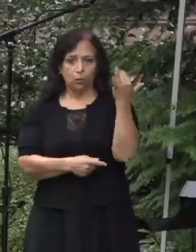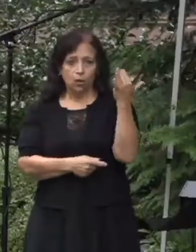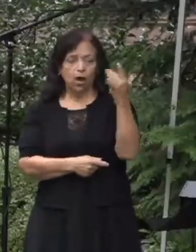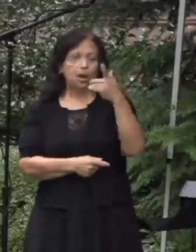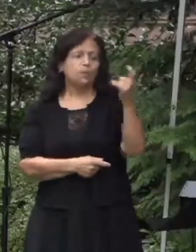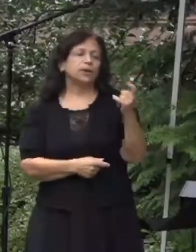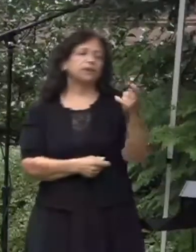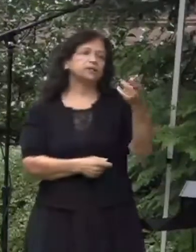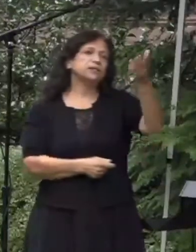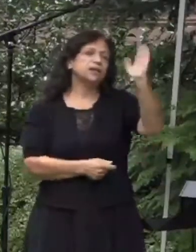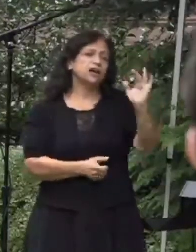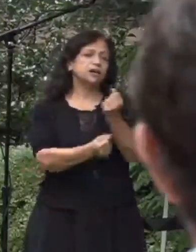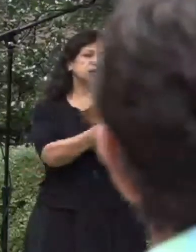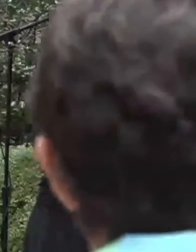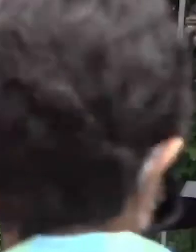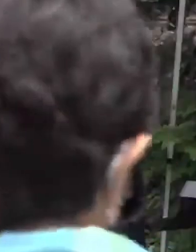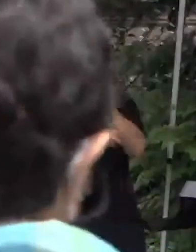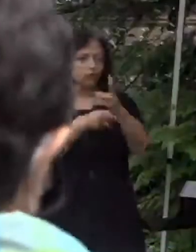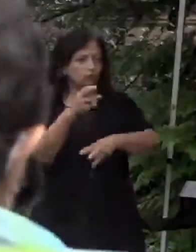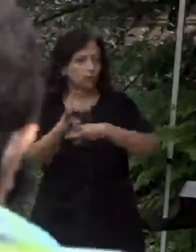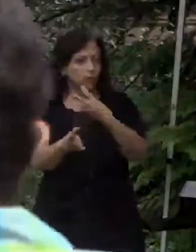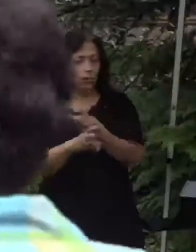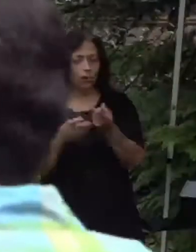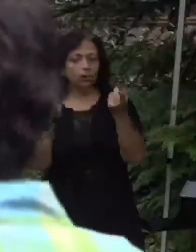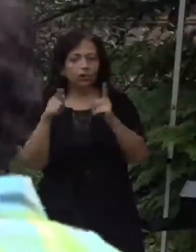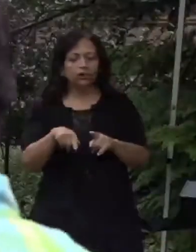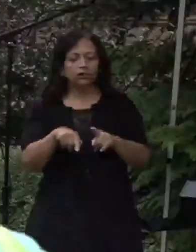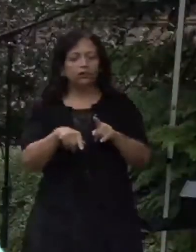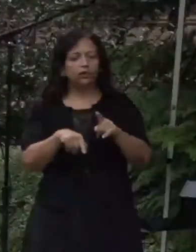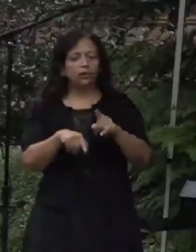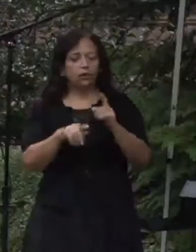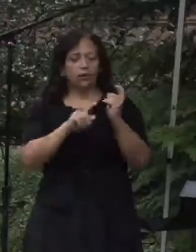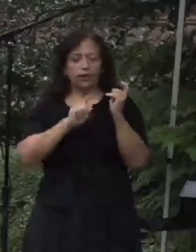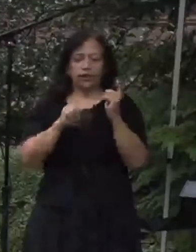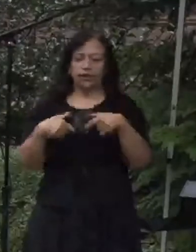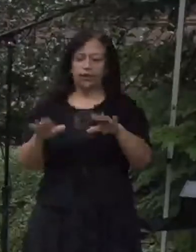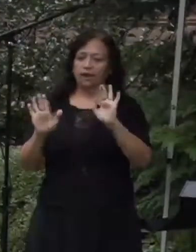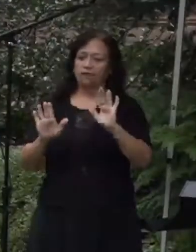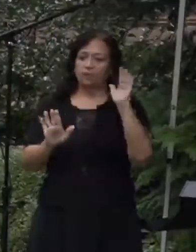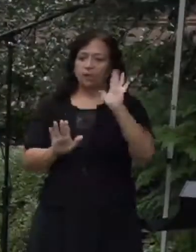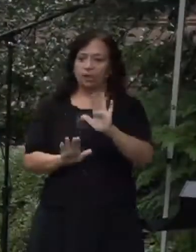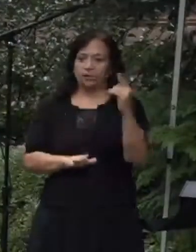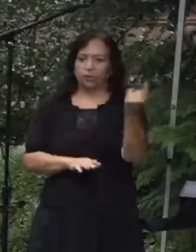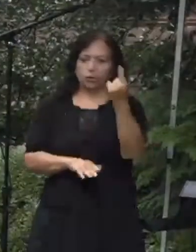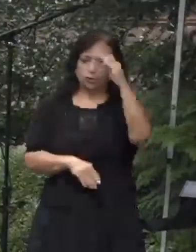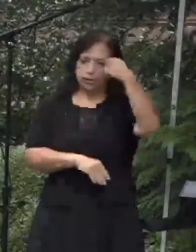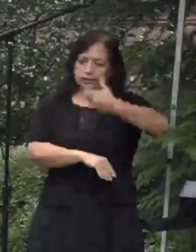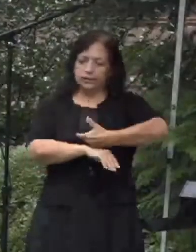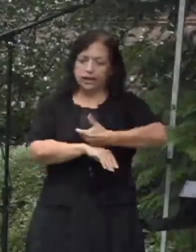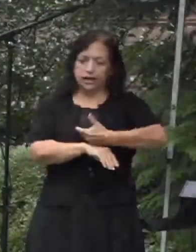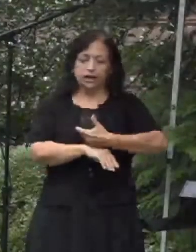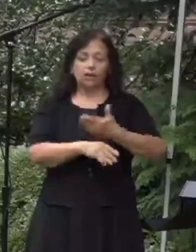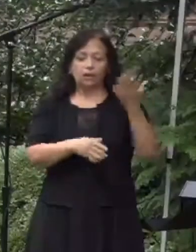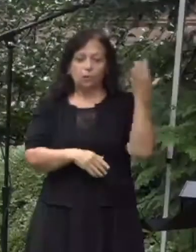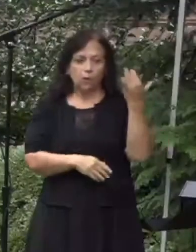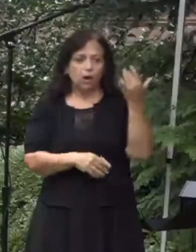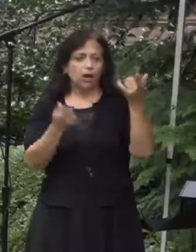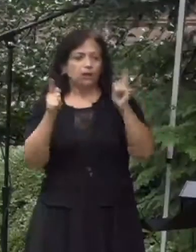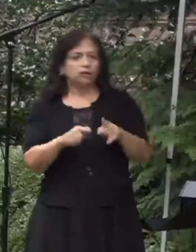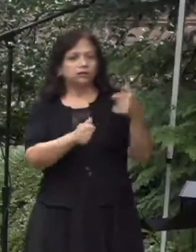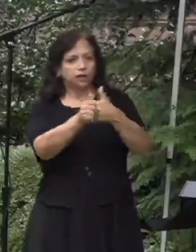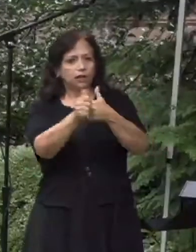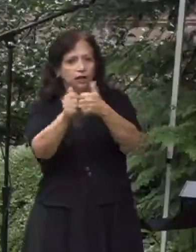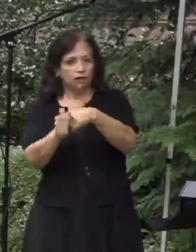so loved the world that God gave their only Son, so that everyone who believes in them may